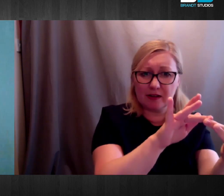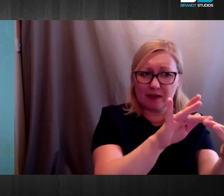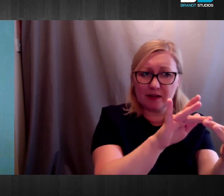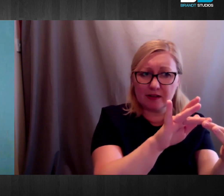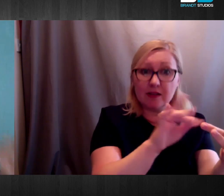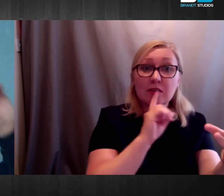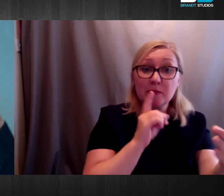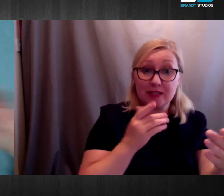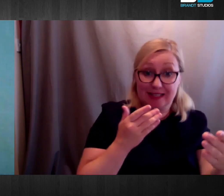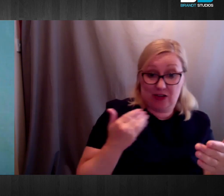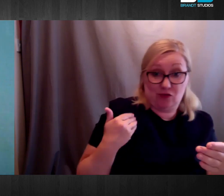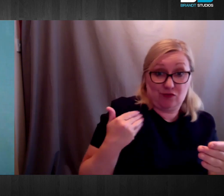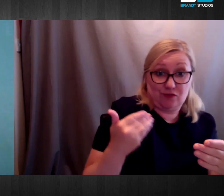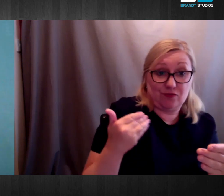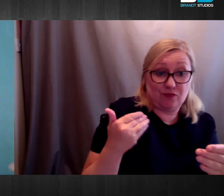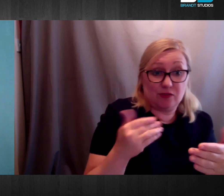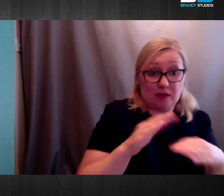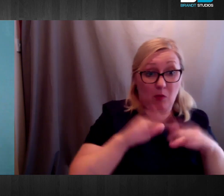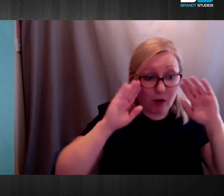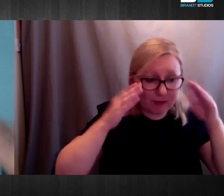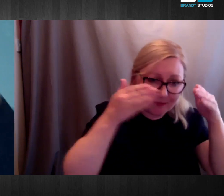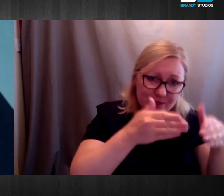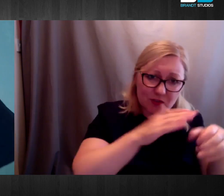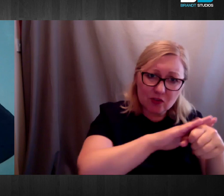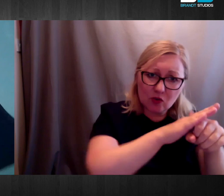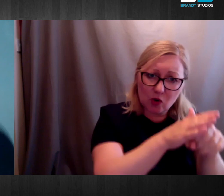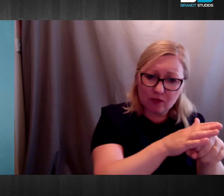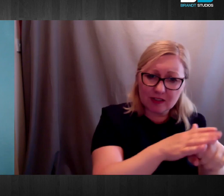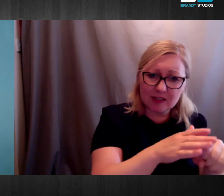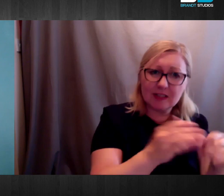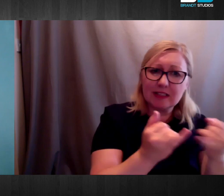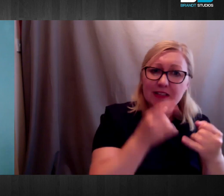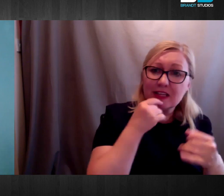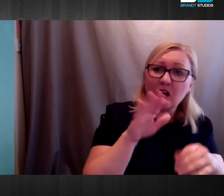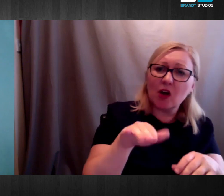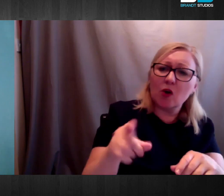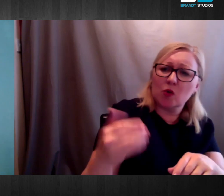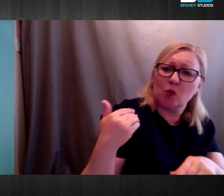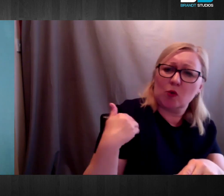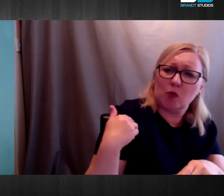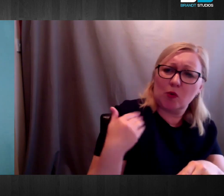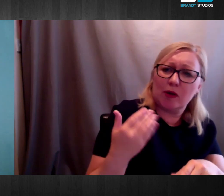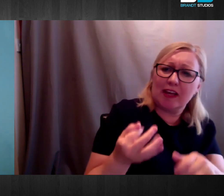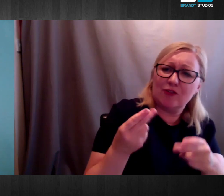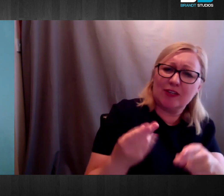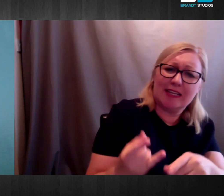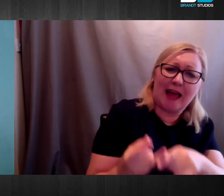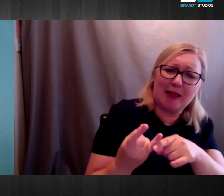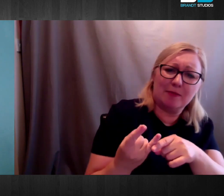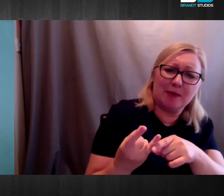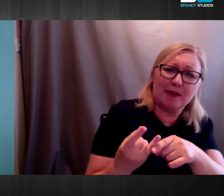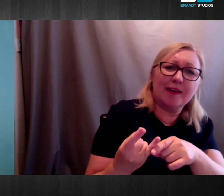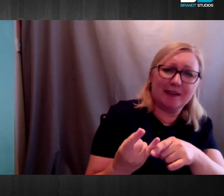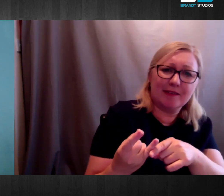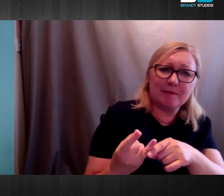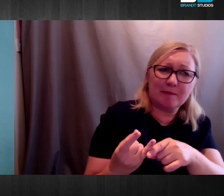COVID and said, give us a shout if you need help. The National Institute for Health Research, Casey might